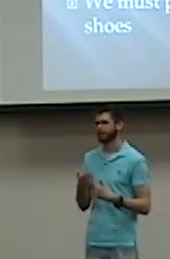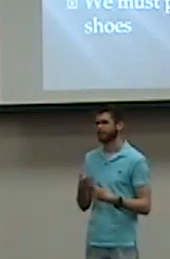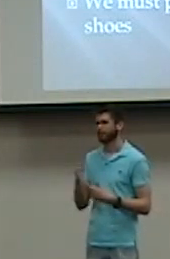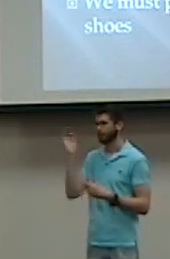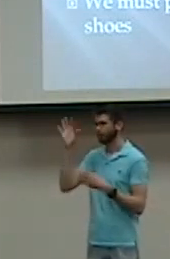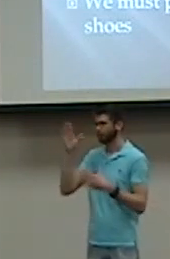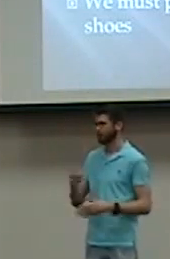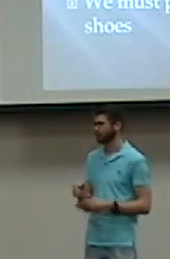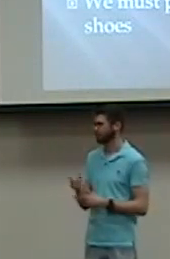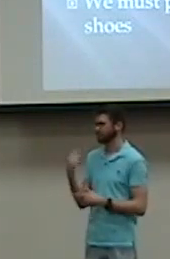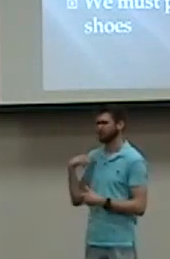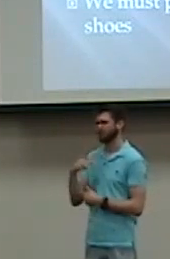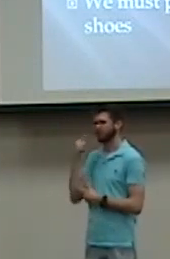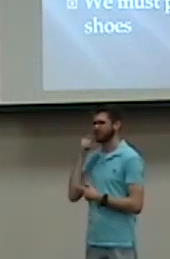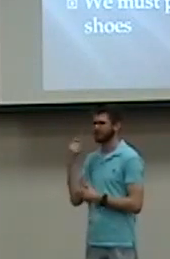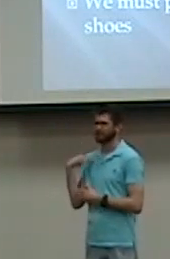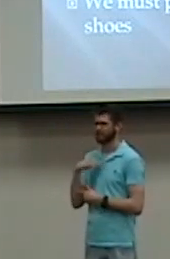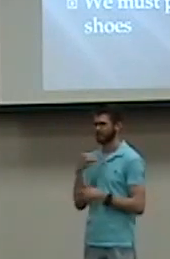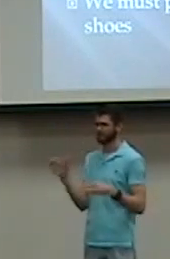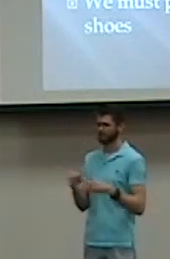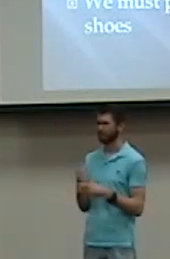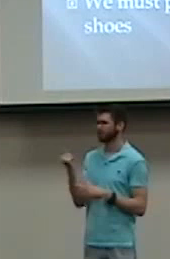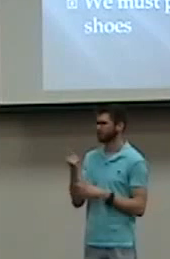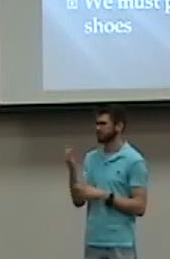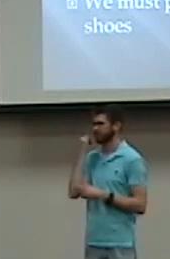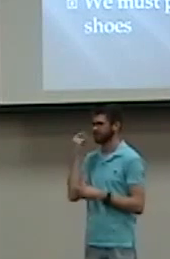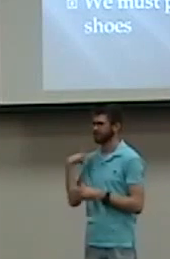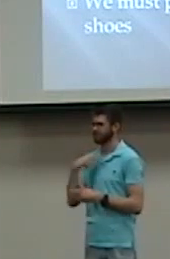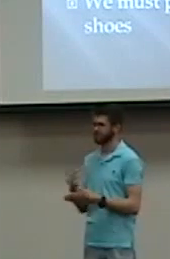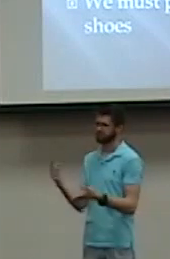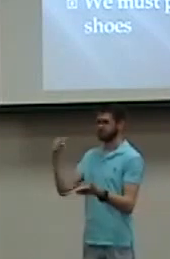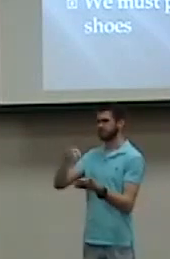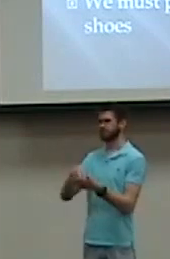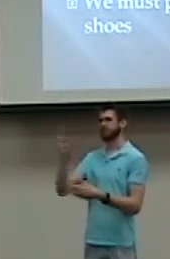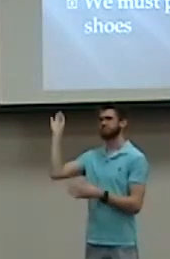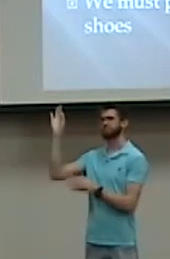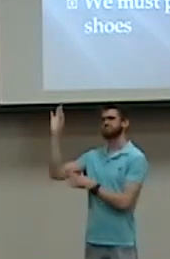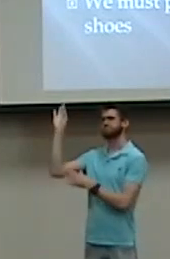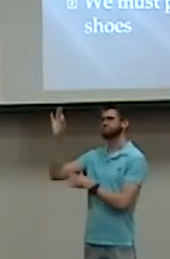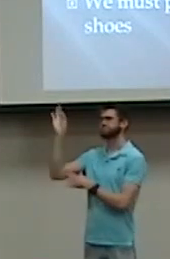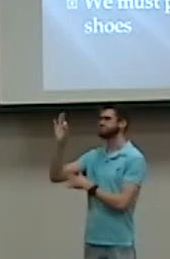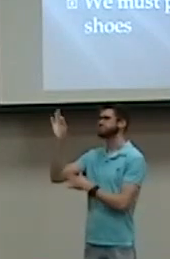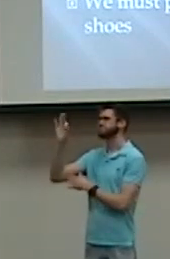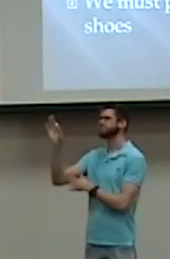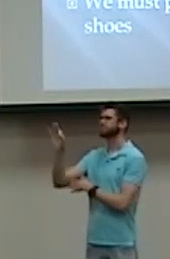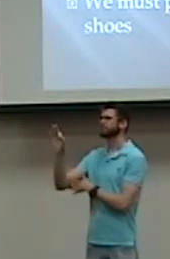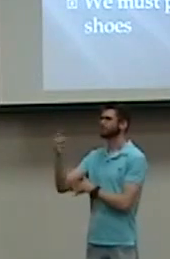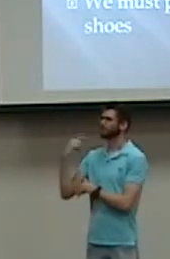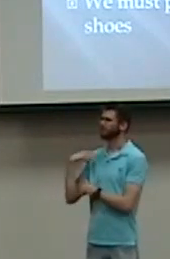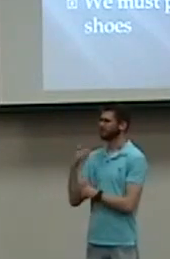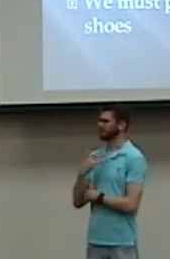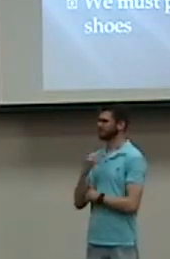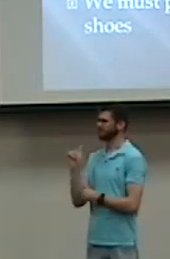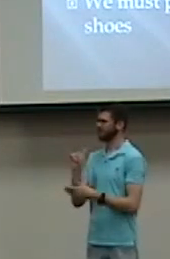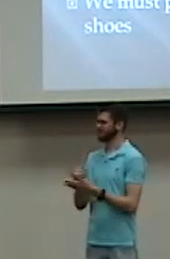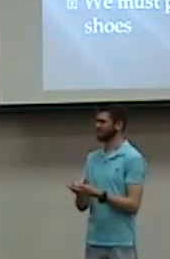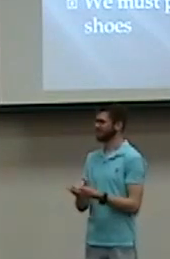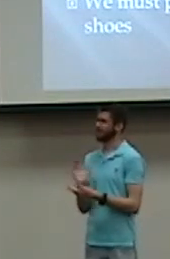by speaking. I mean, we get paid, right, to go and fill a pulpit and to give a lessons a lot of times, and we feel like that's a lot of our